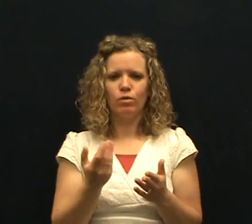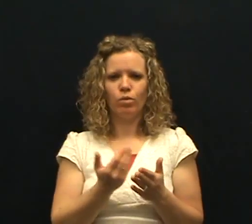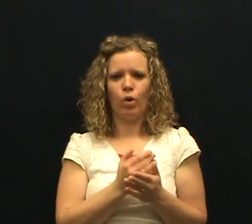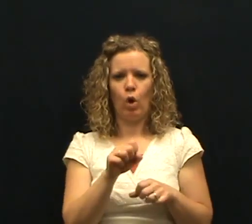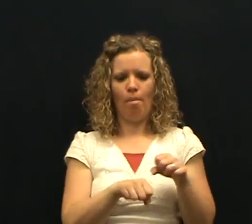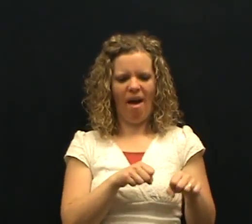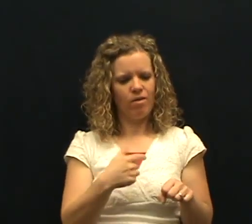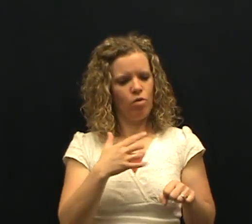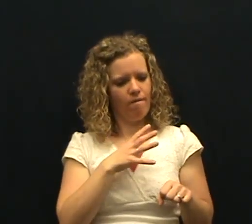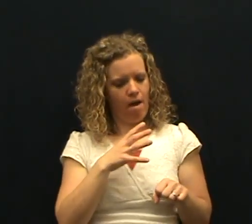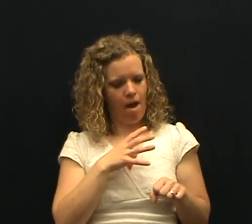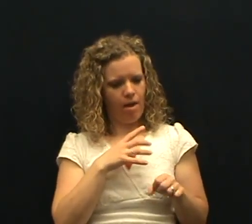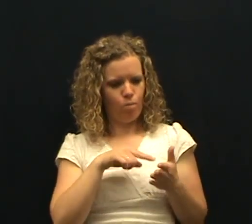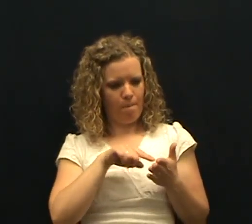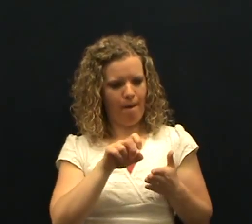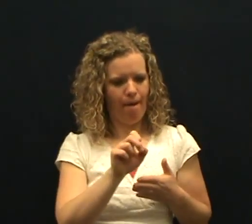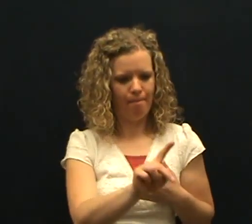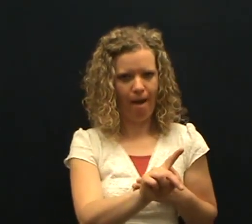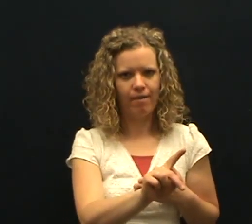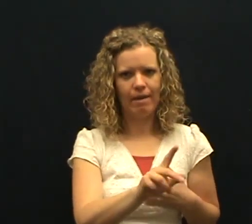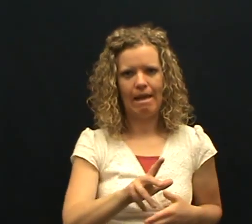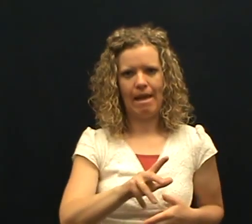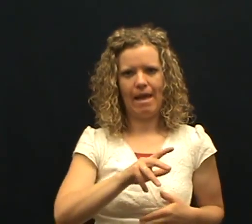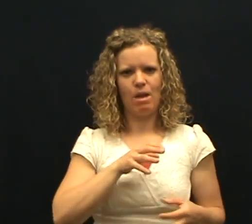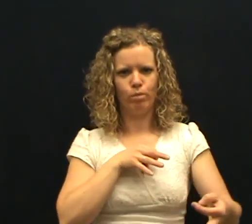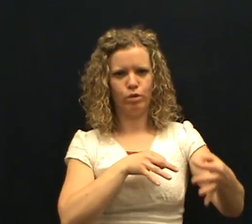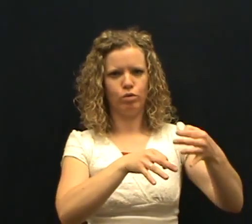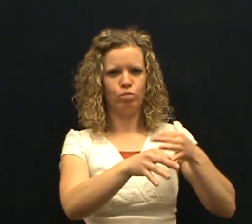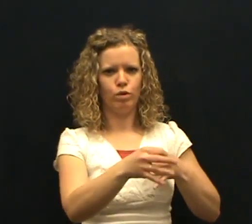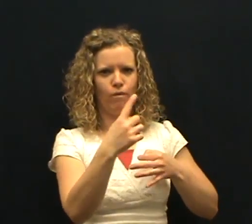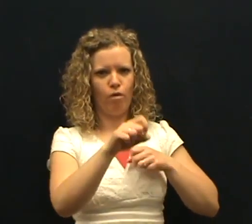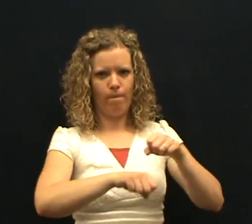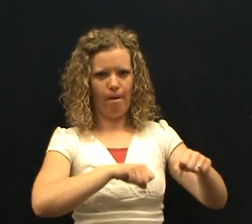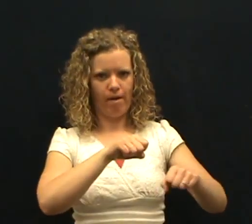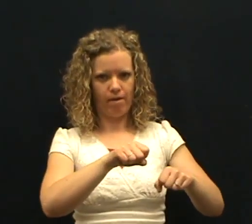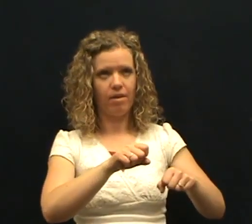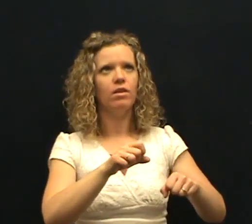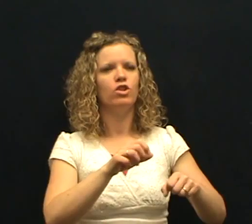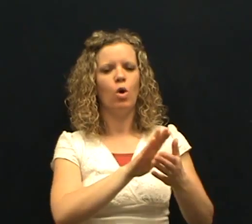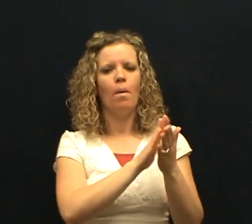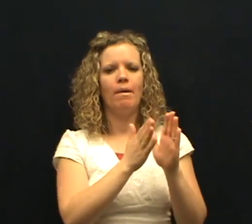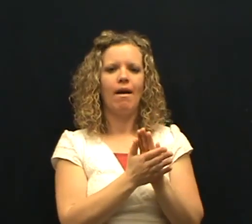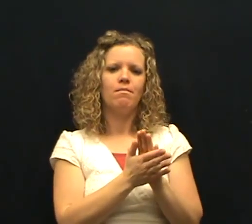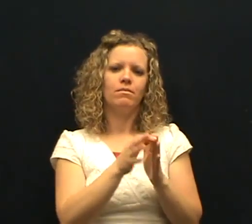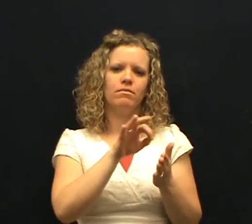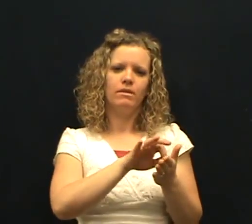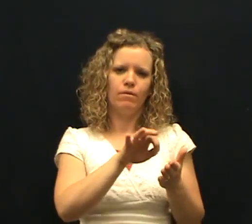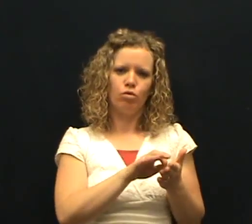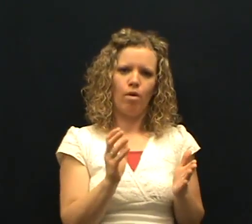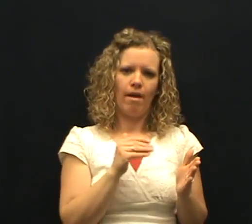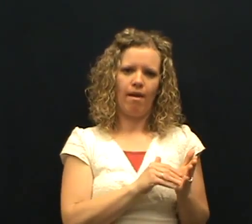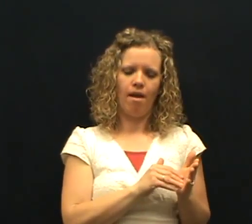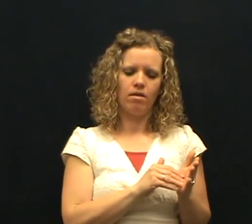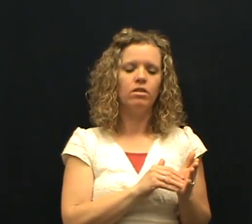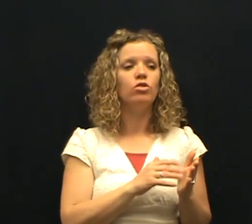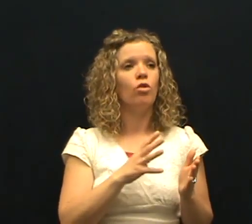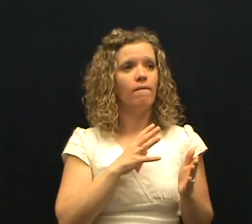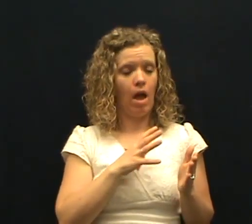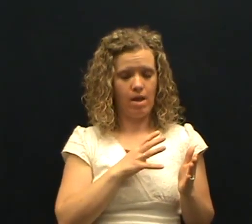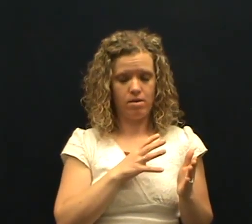refund and take the bike back into inventory. So the analysis of that transaction is the sales return is recorded,